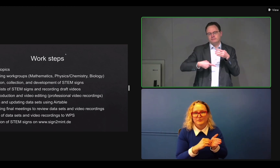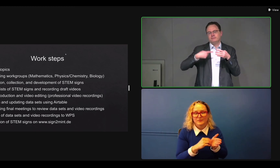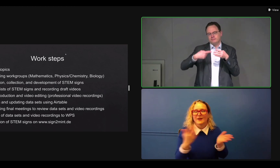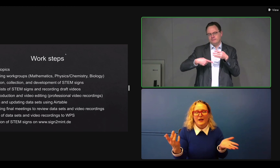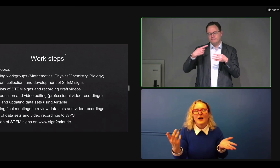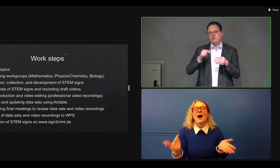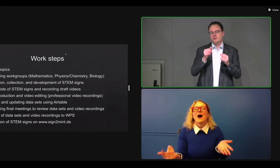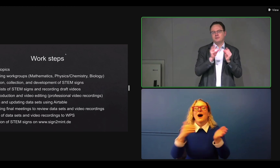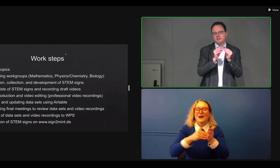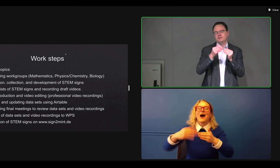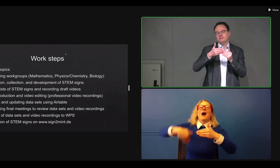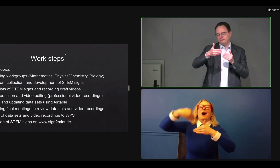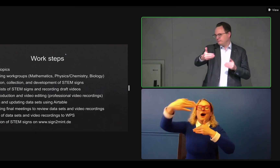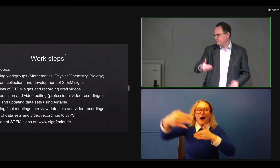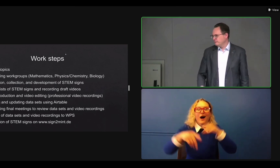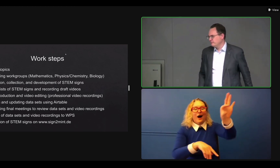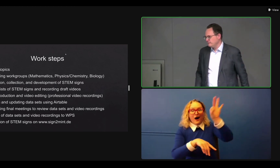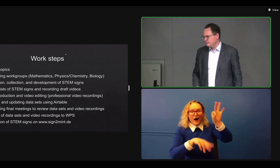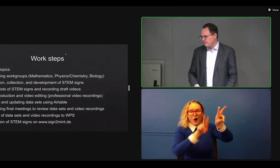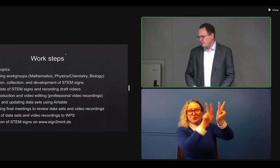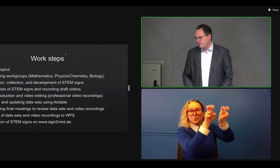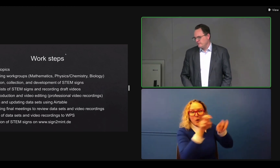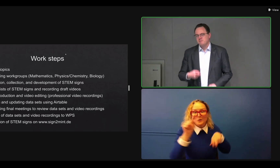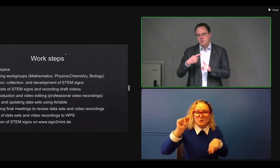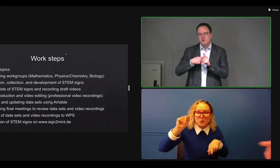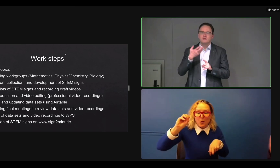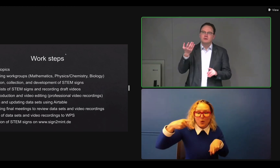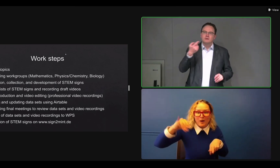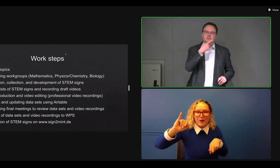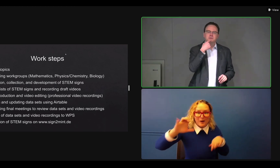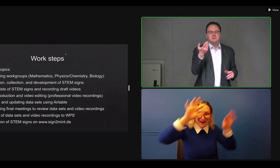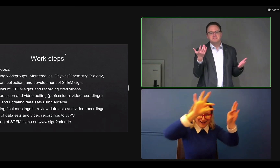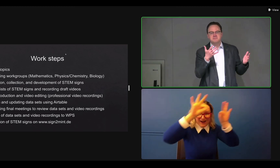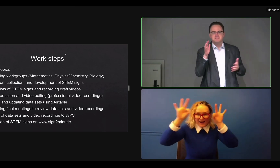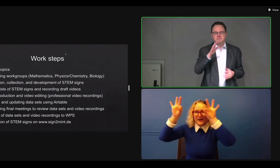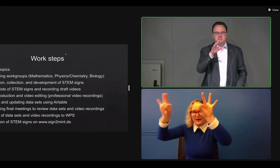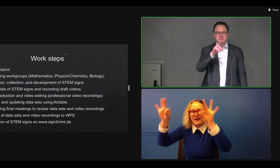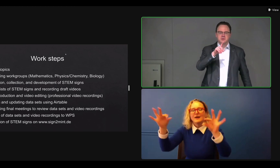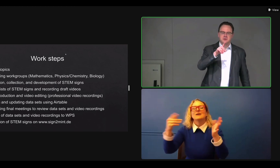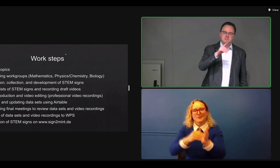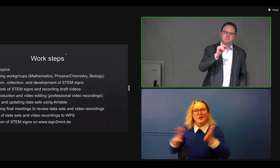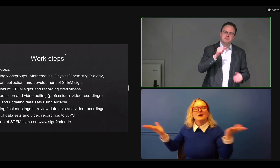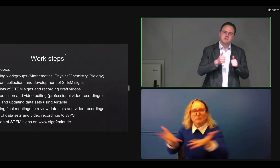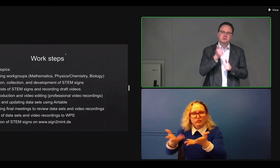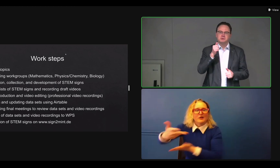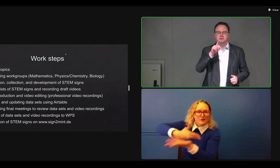And we did this topic by topic. It was an iterative process of sorts, but we started with,